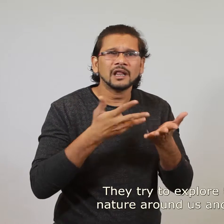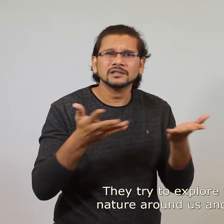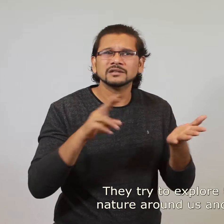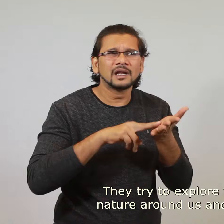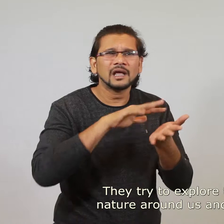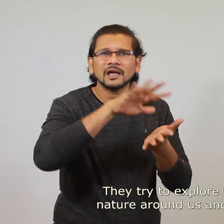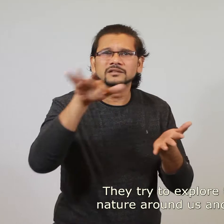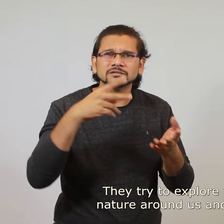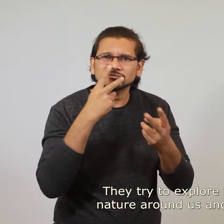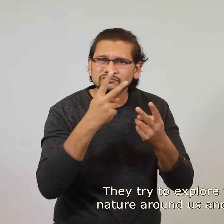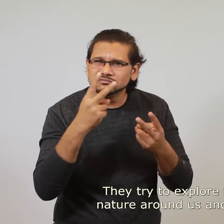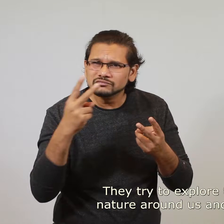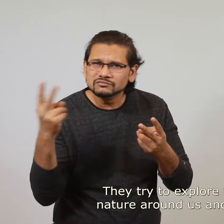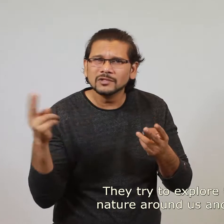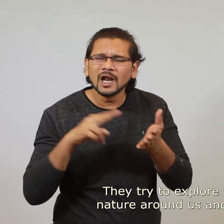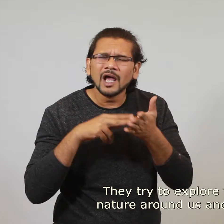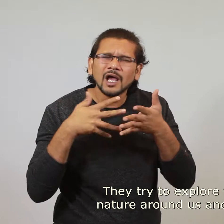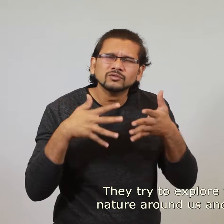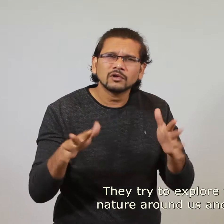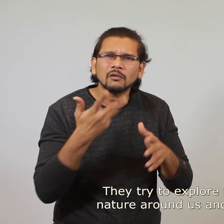They try to explore the nature around us